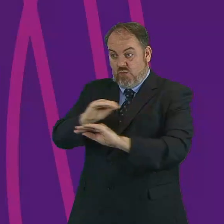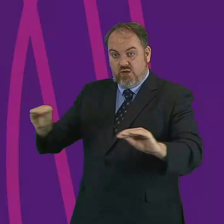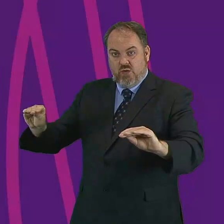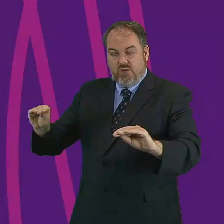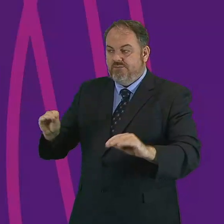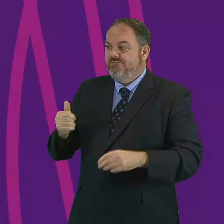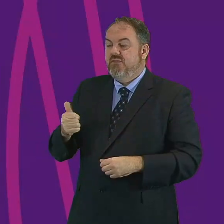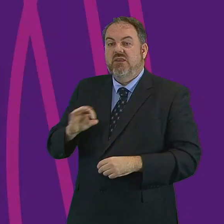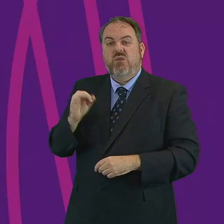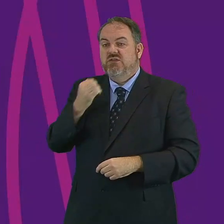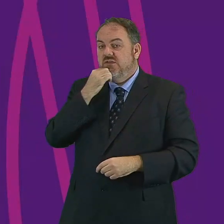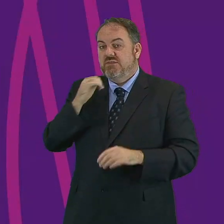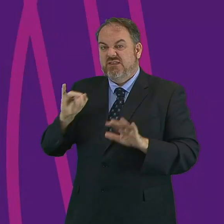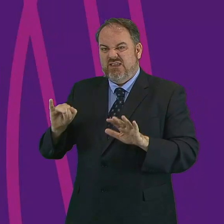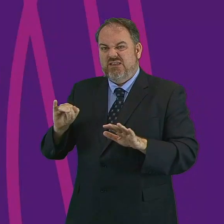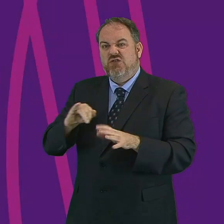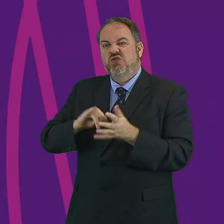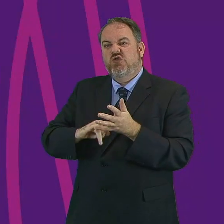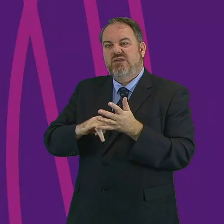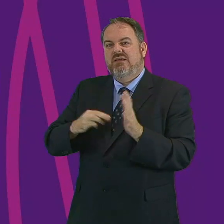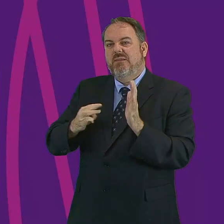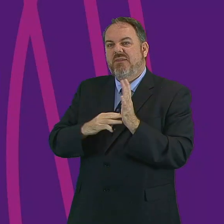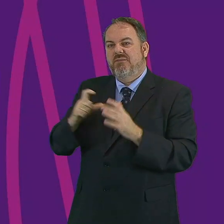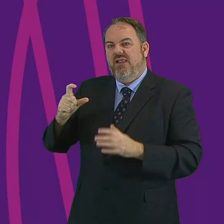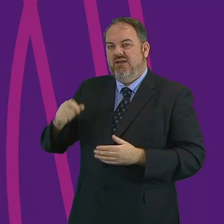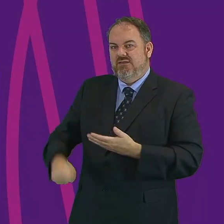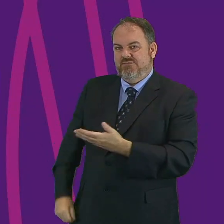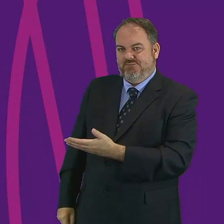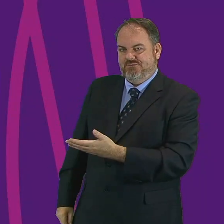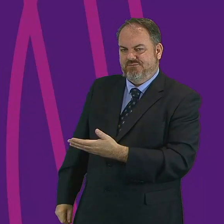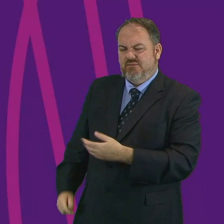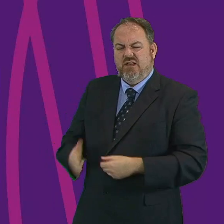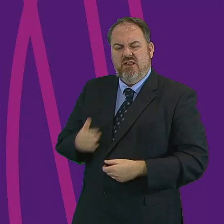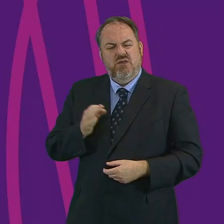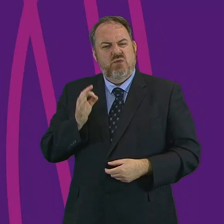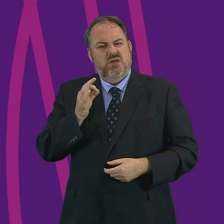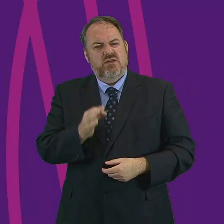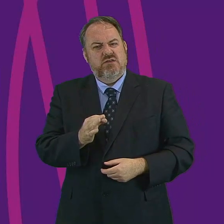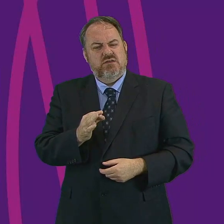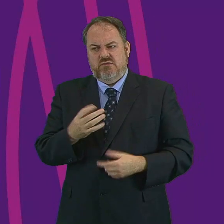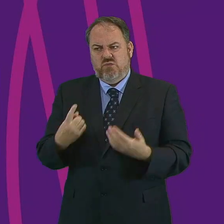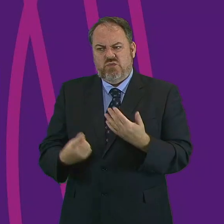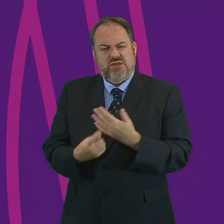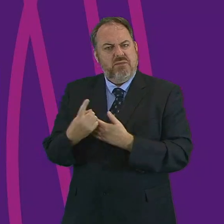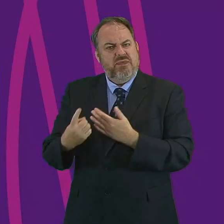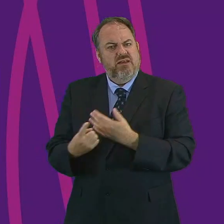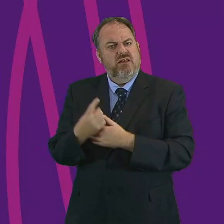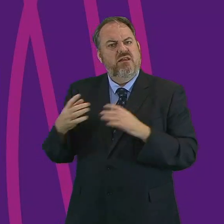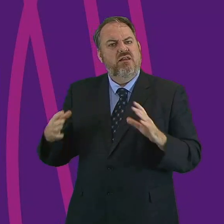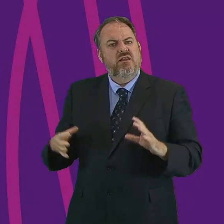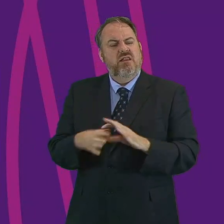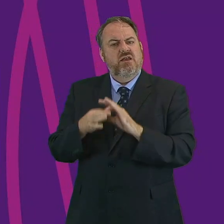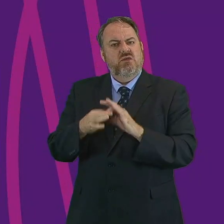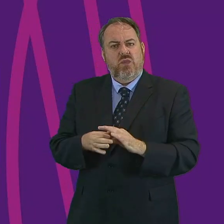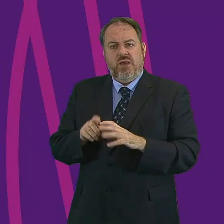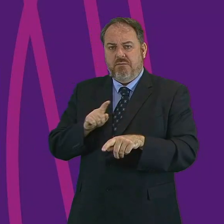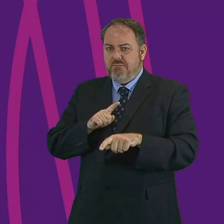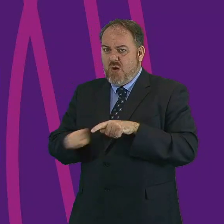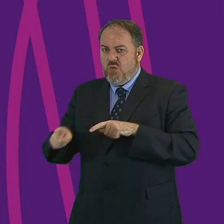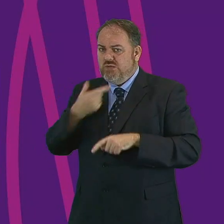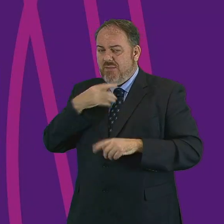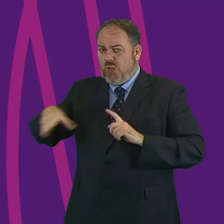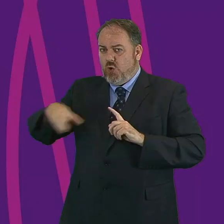can I go back to what I said in my original answer? The Finance Secretary is in discussion with COSLA to finalise the details of a lost